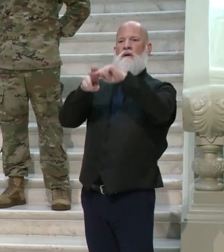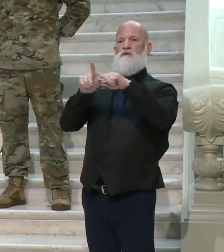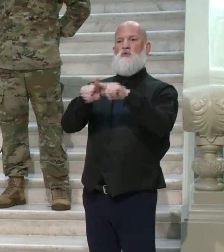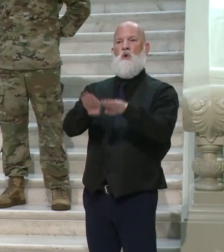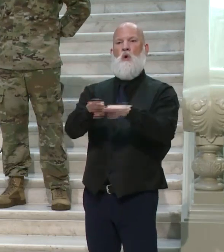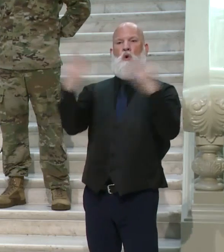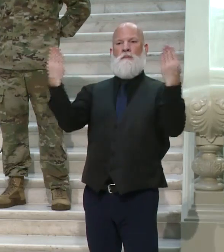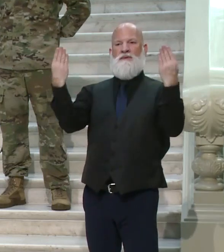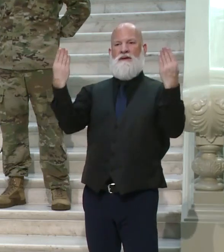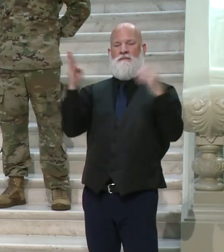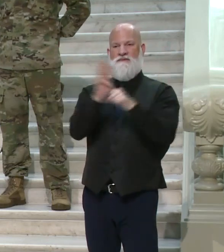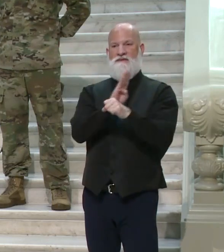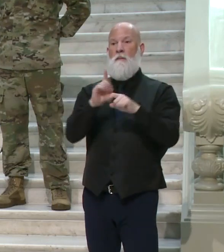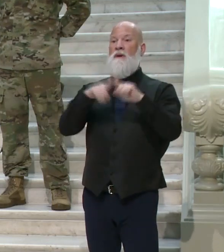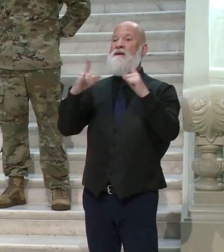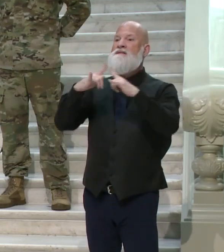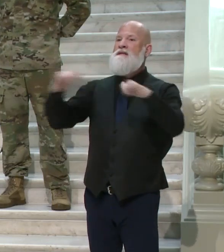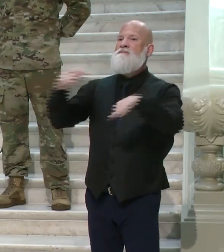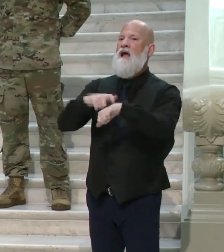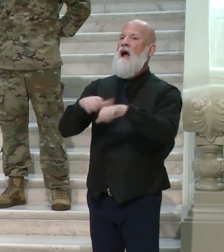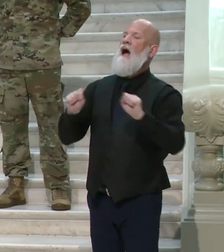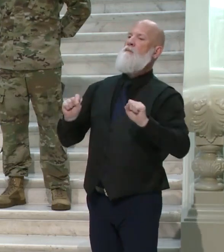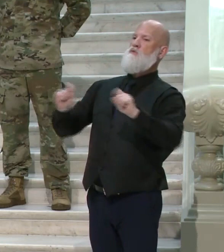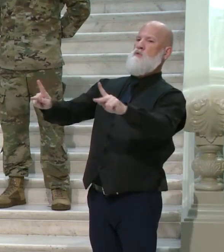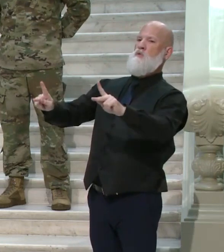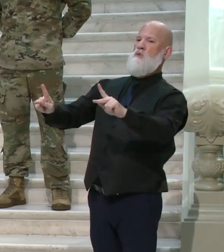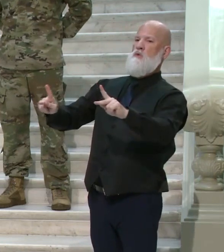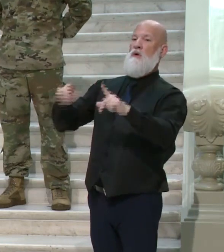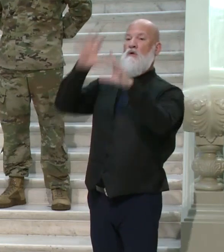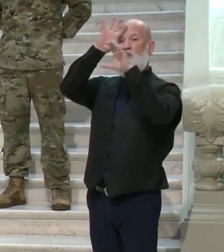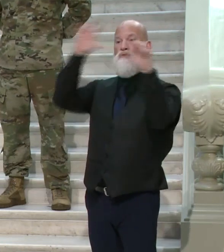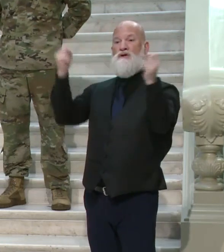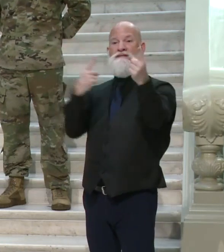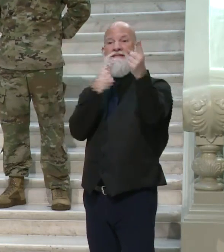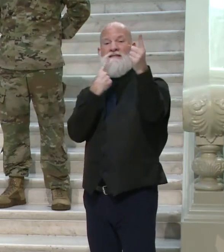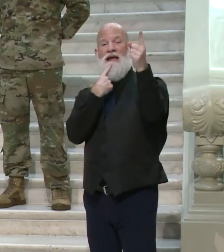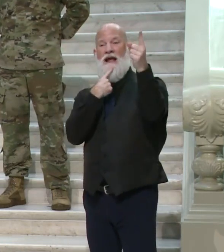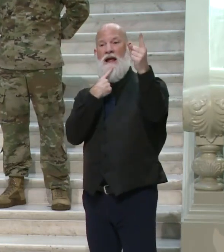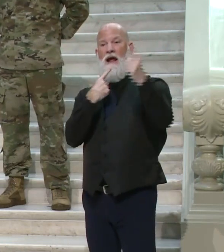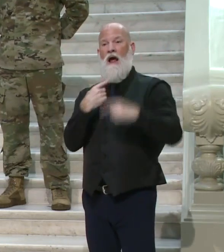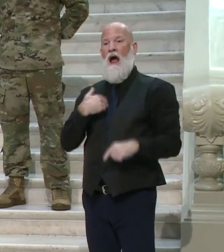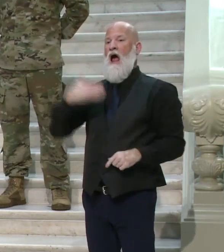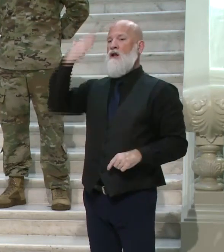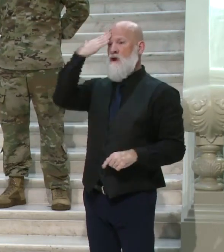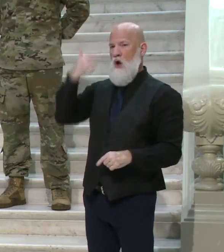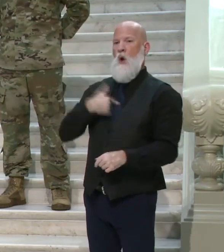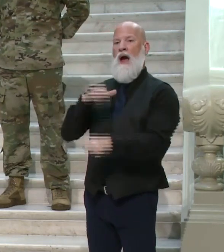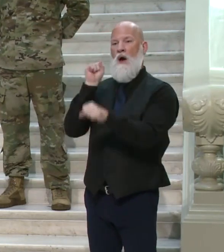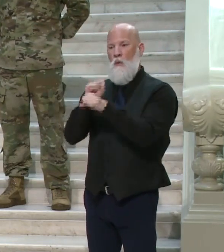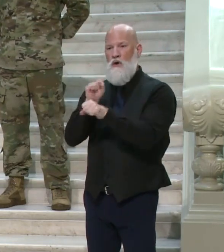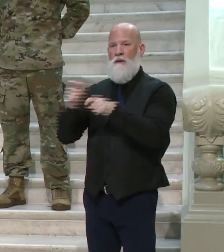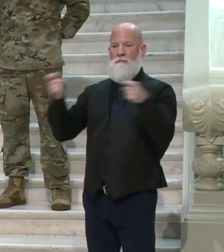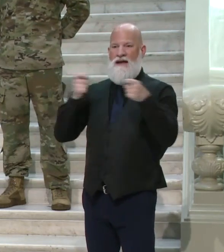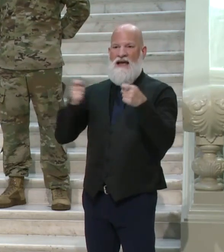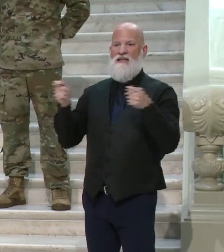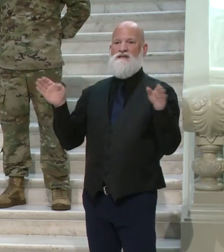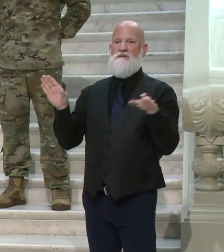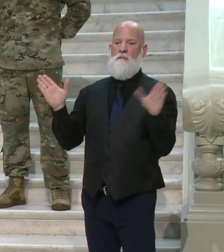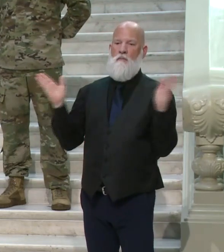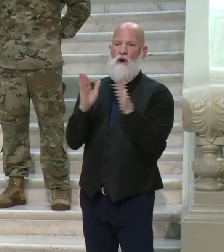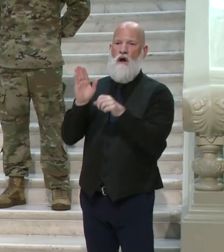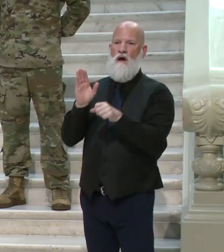opportunity because, as the president said, and as I know as a small business guy for 30 years, there's going to be businesses that we